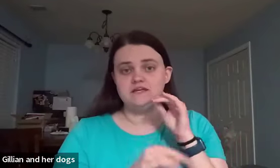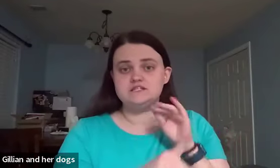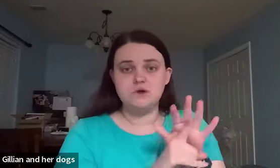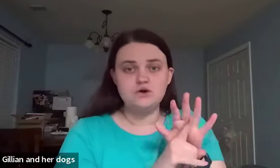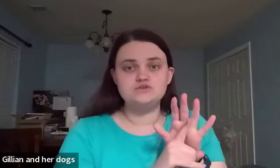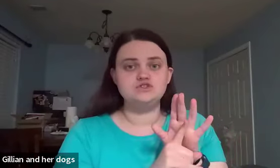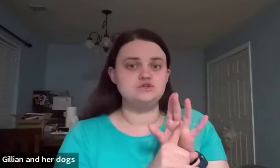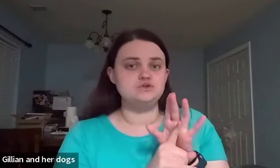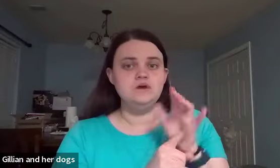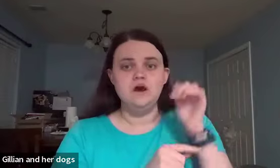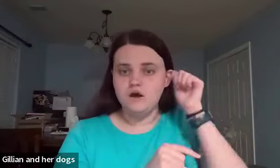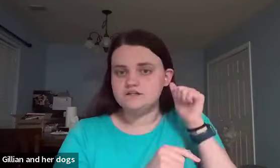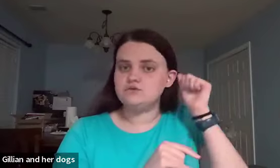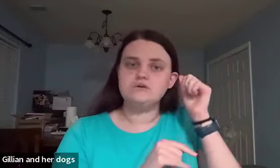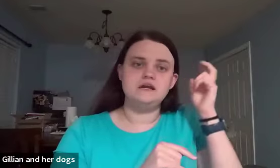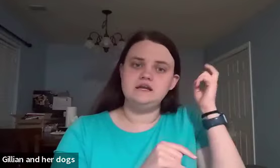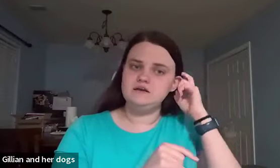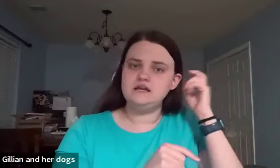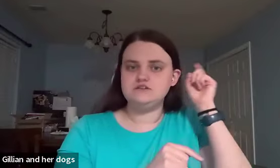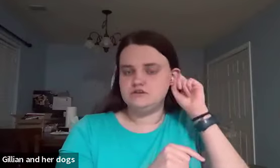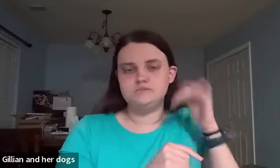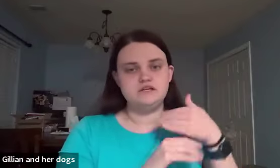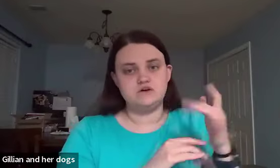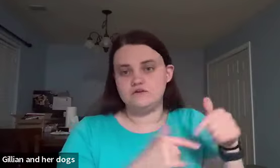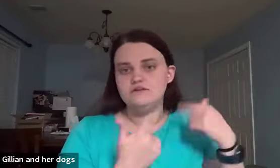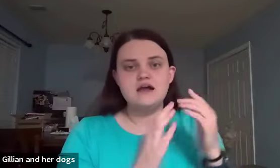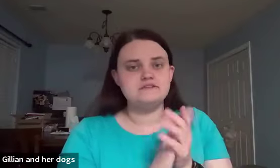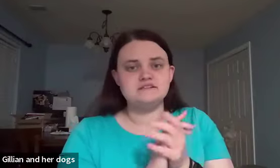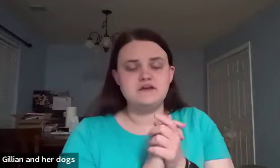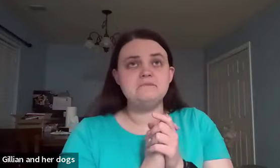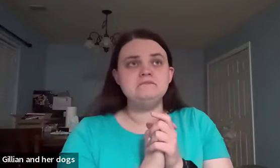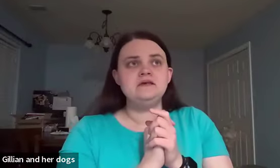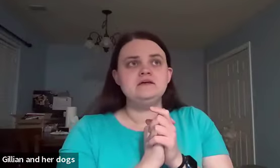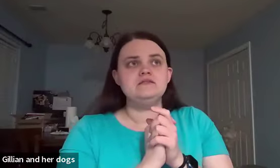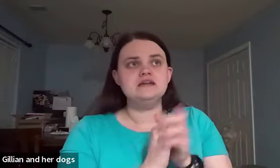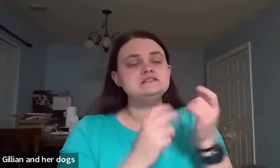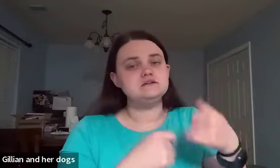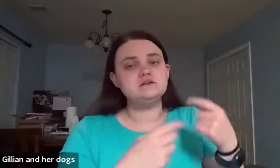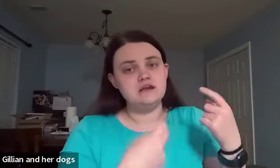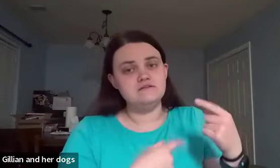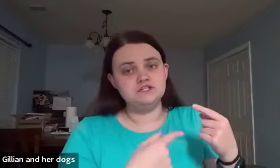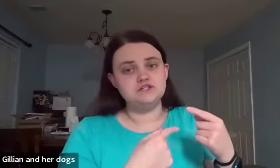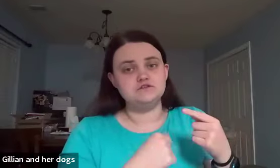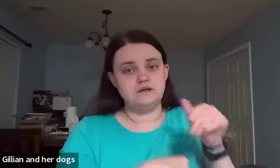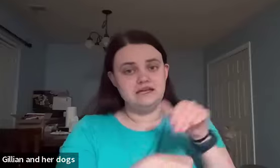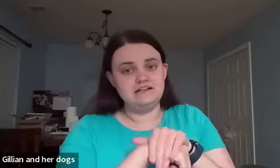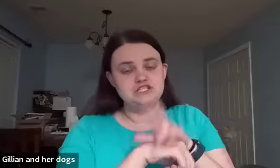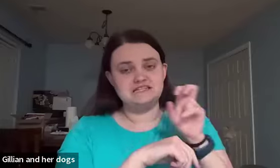like exposed to auditory, hearing aids, cochlear implants all their life, things like that, they still can have issues where English is